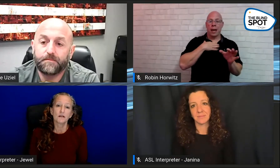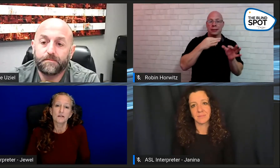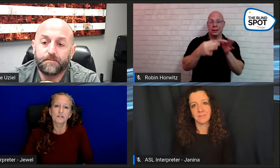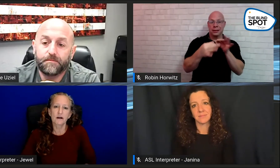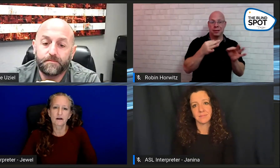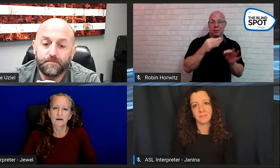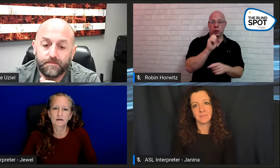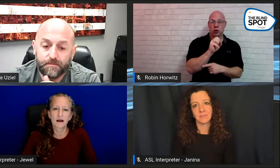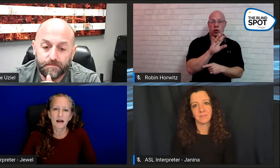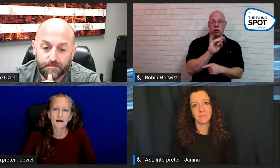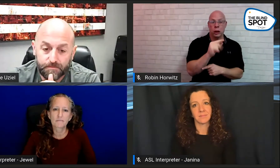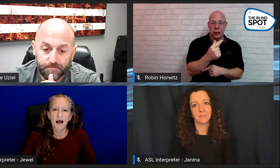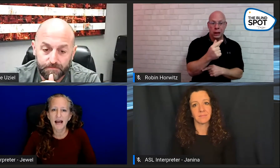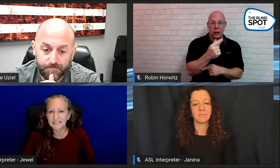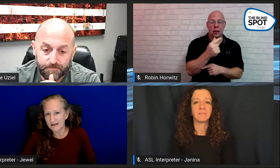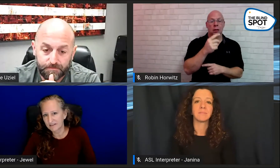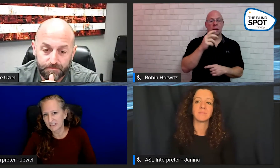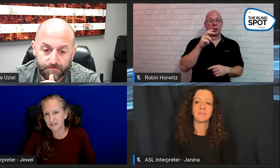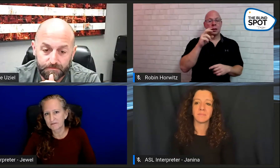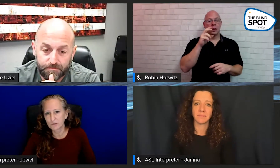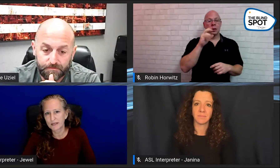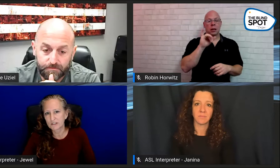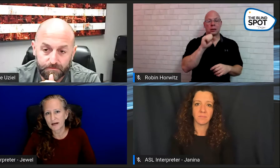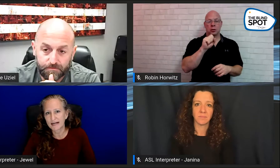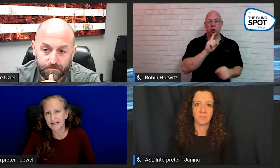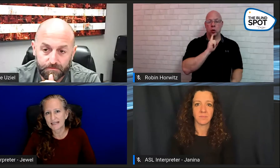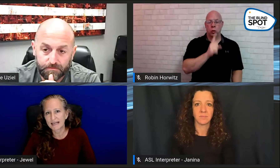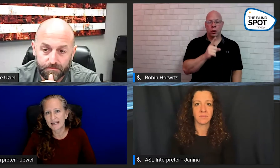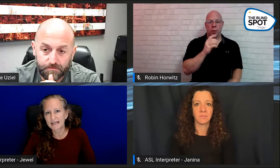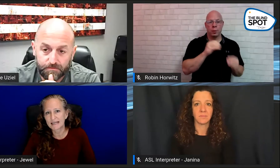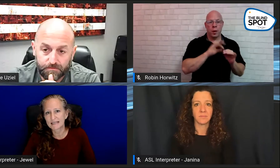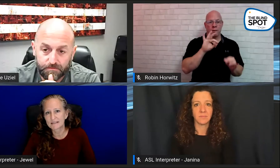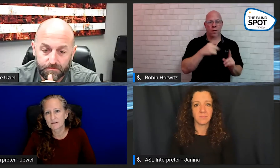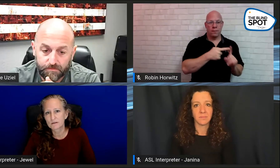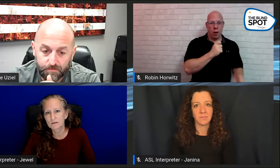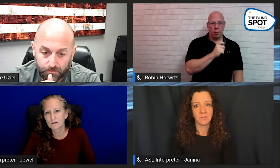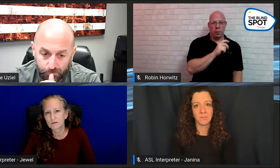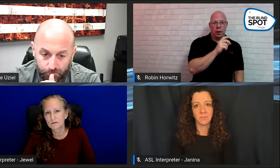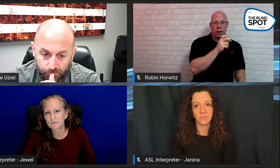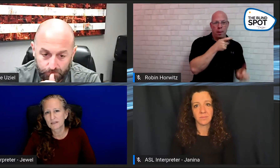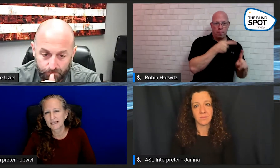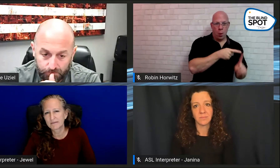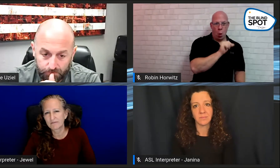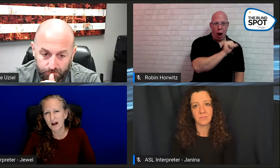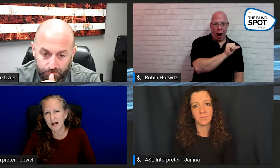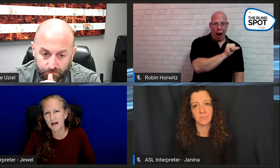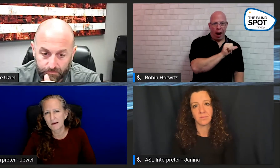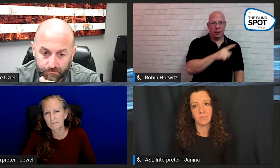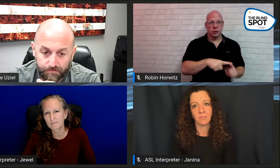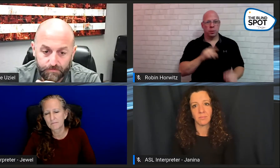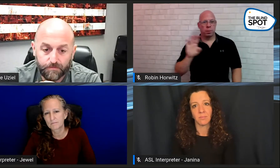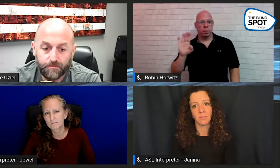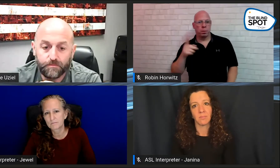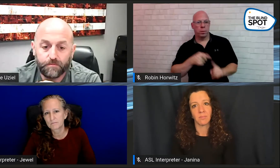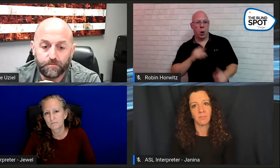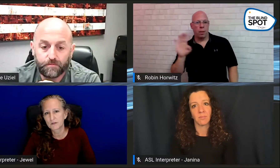Sure. My definition of swing trading is really